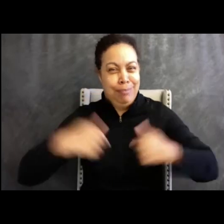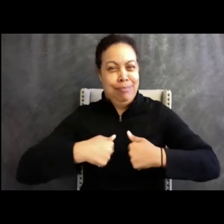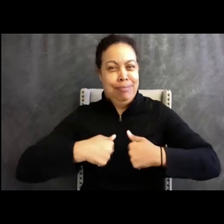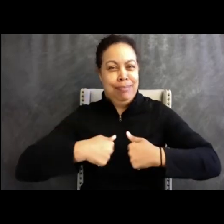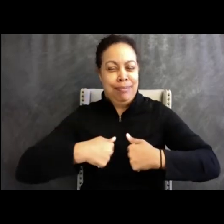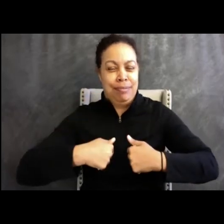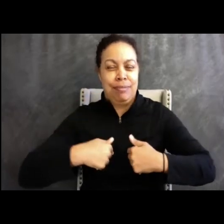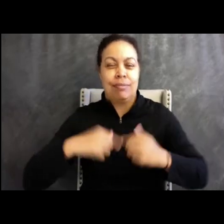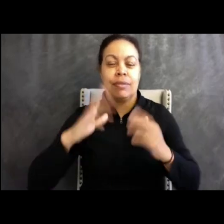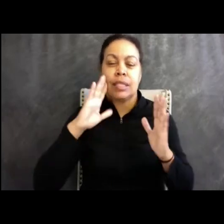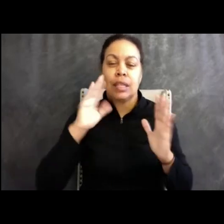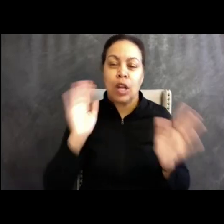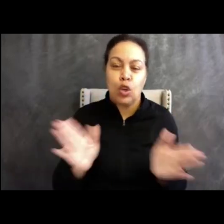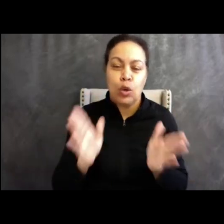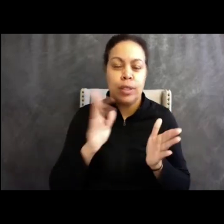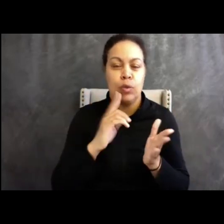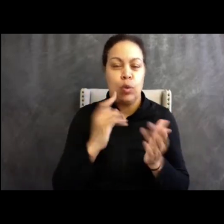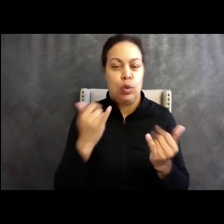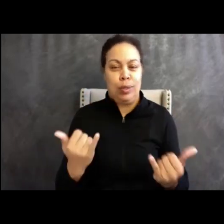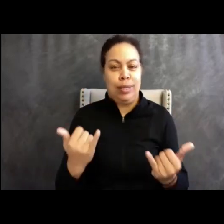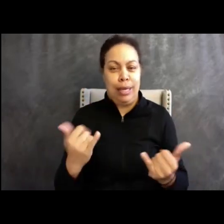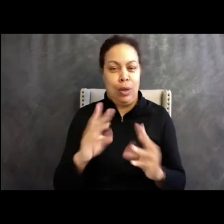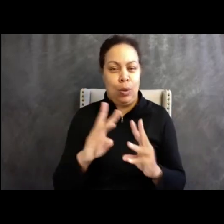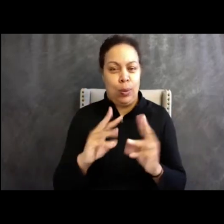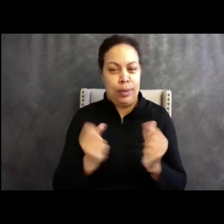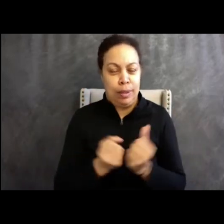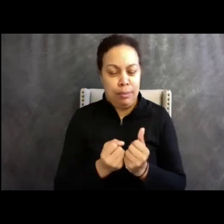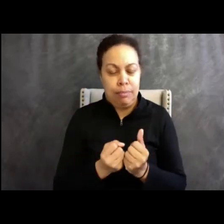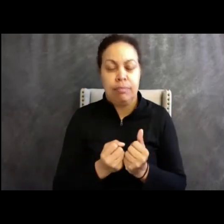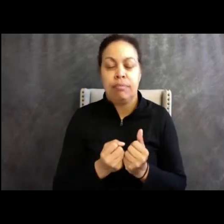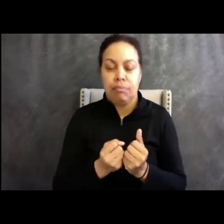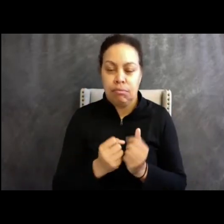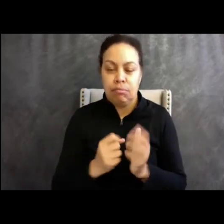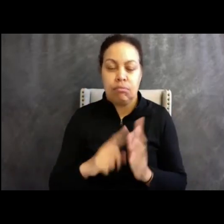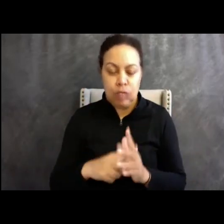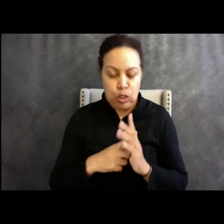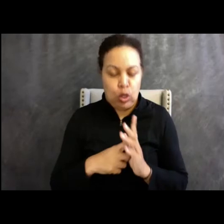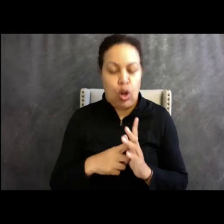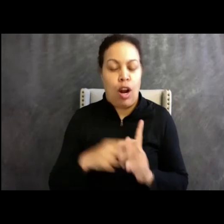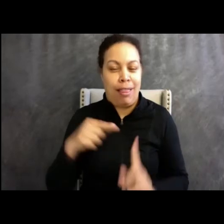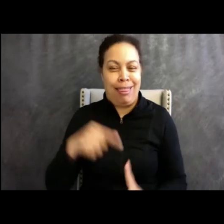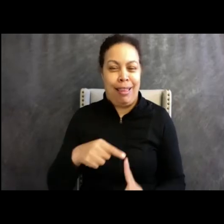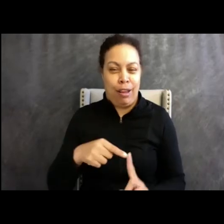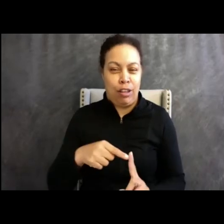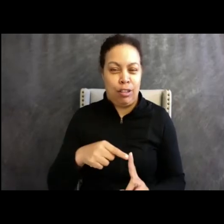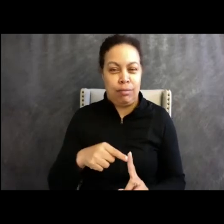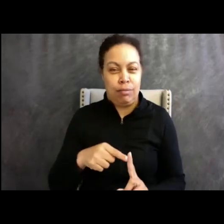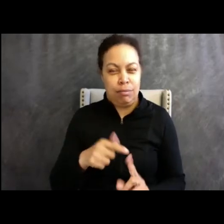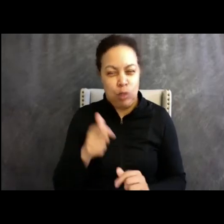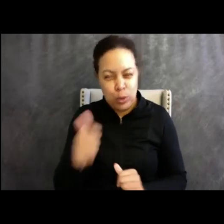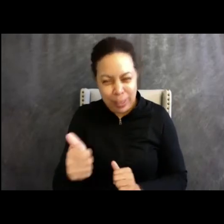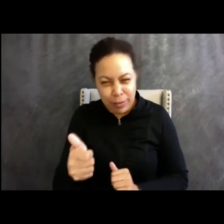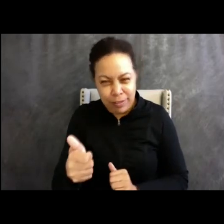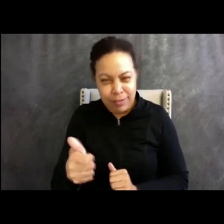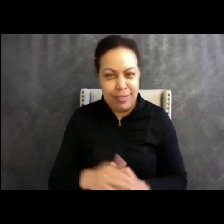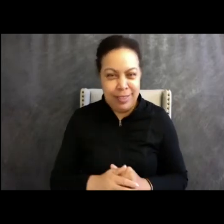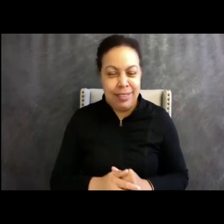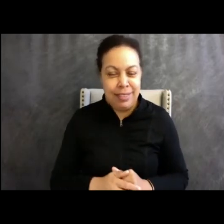encourage you for this particular workshop to work through the I. It is